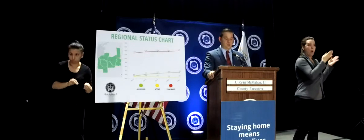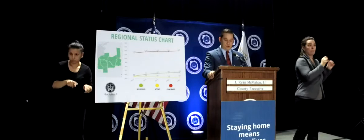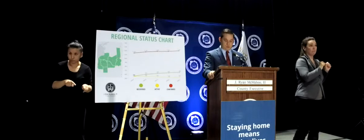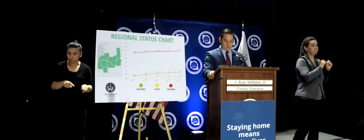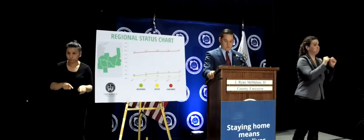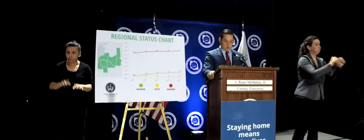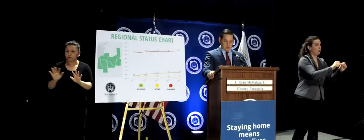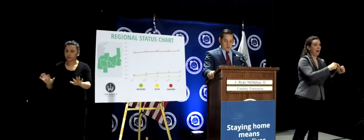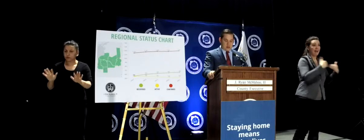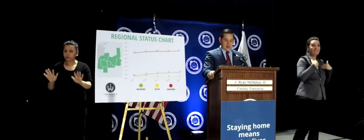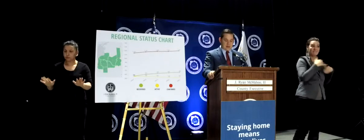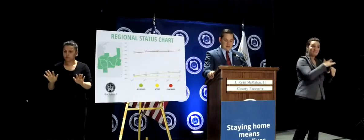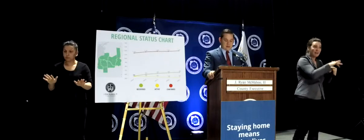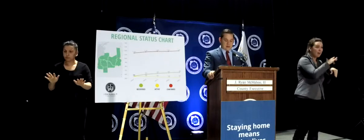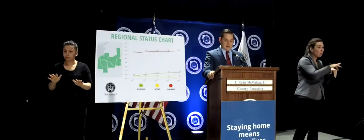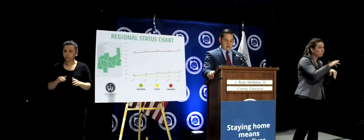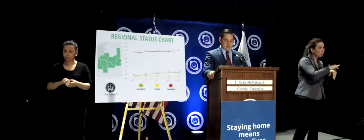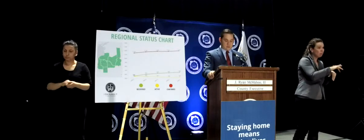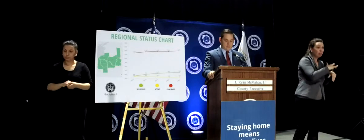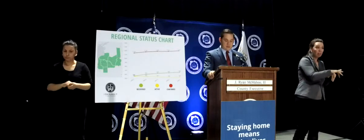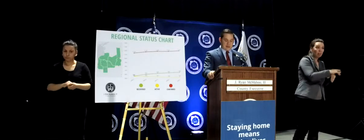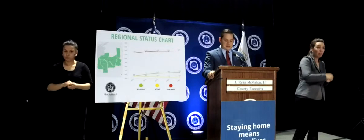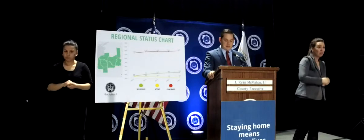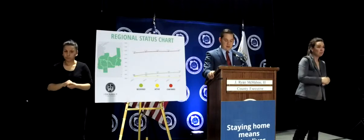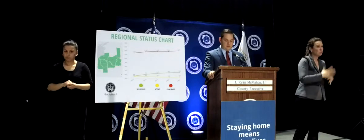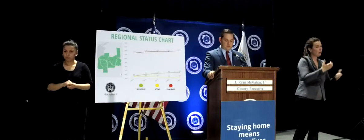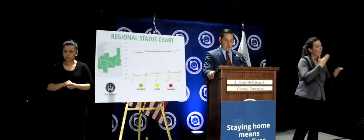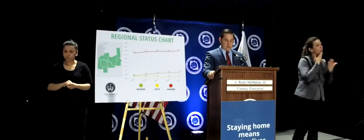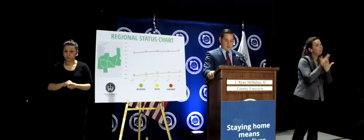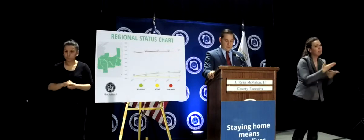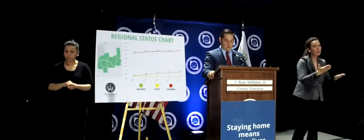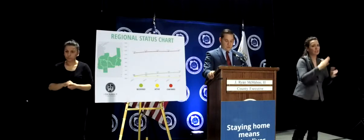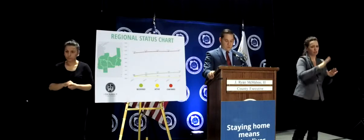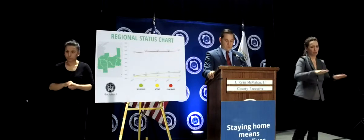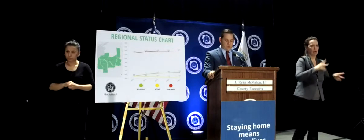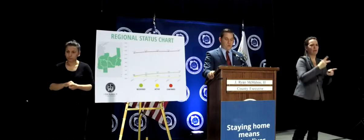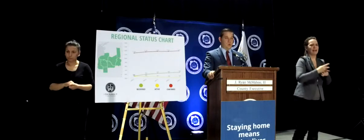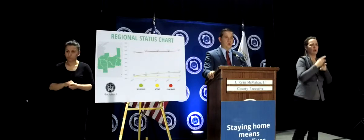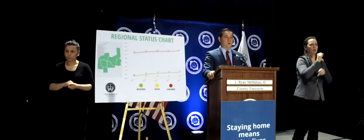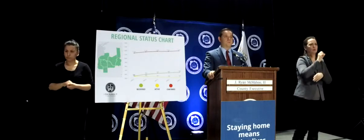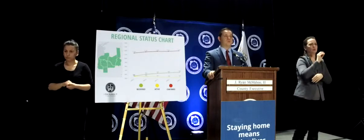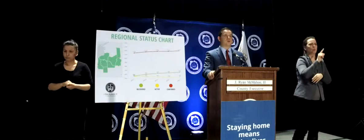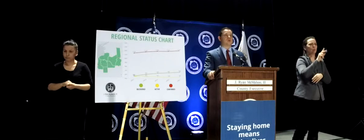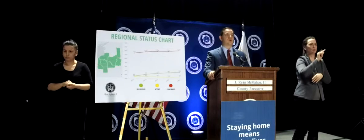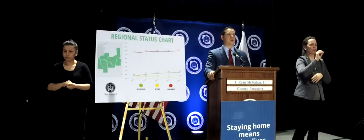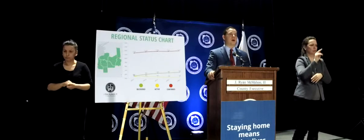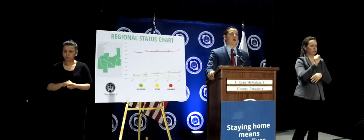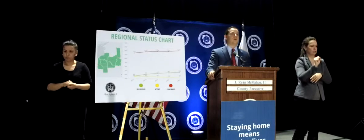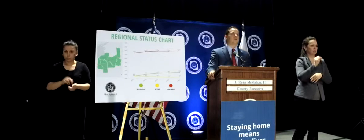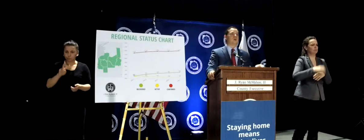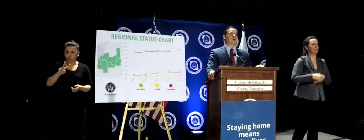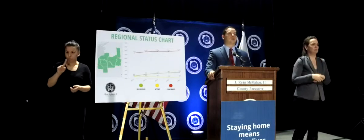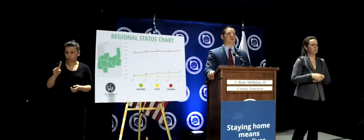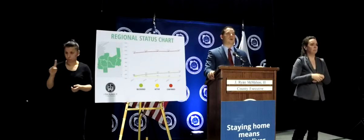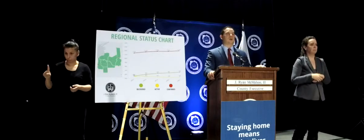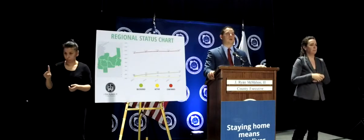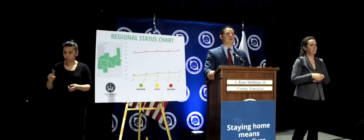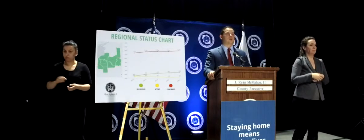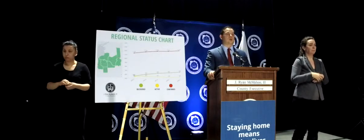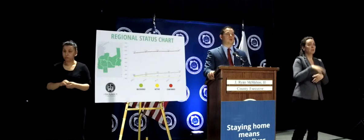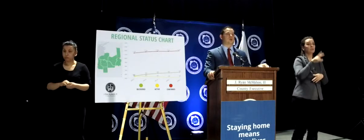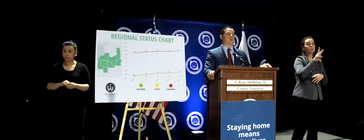Childcare Solutions. And we can't say it enough, but 211 for